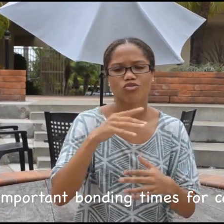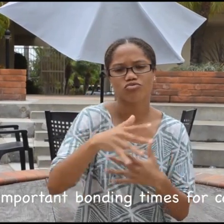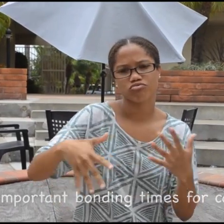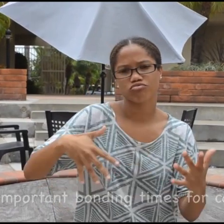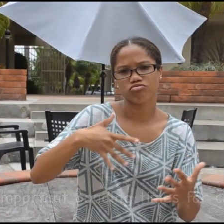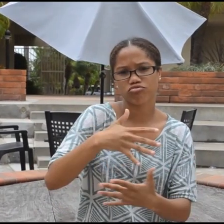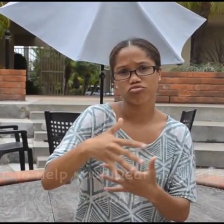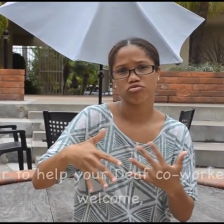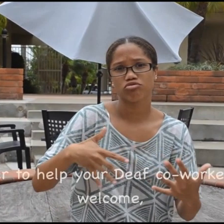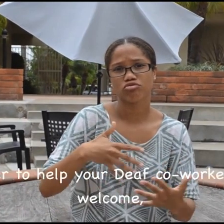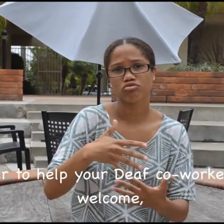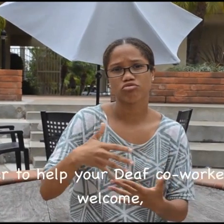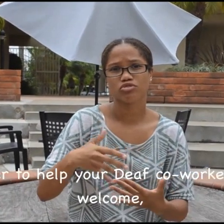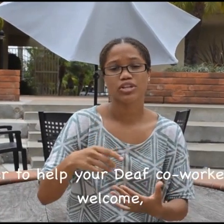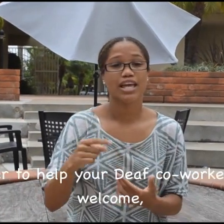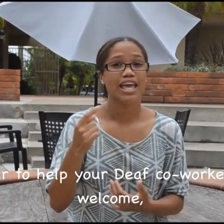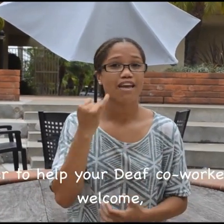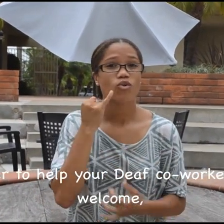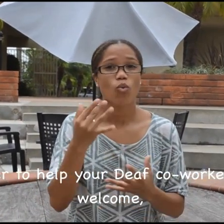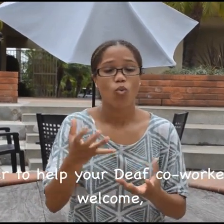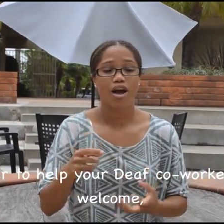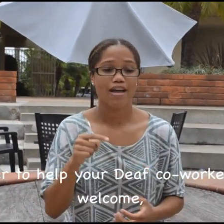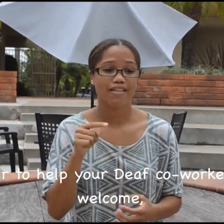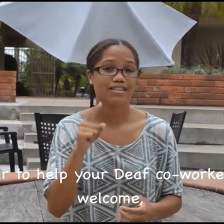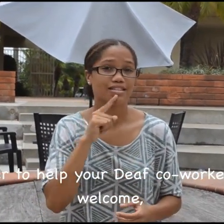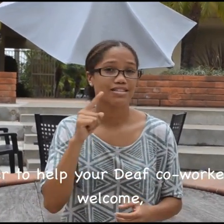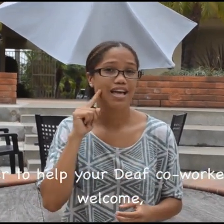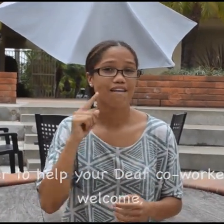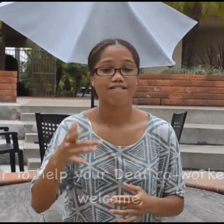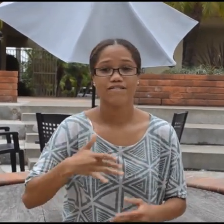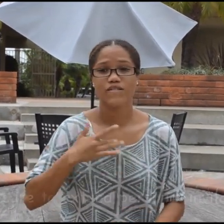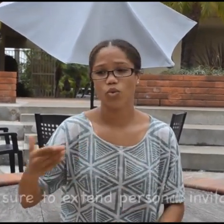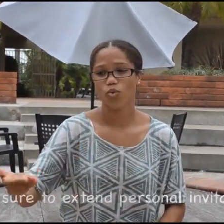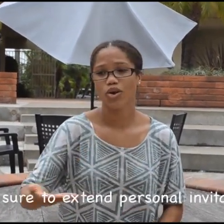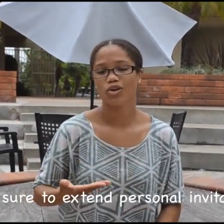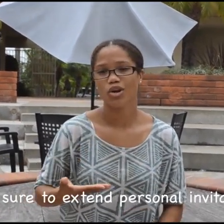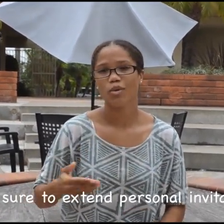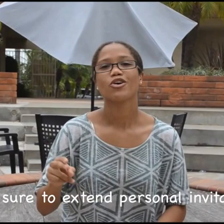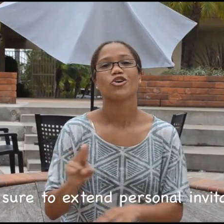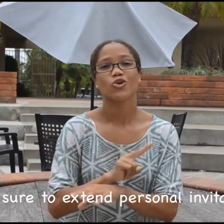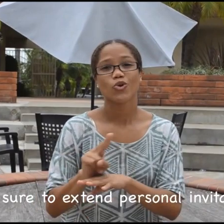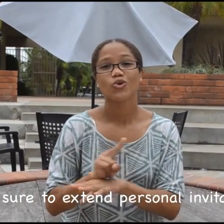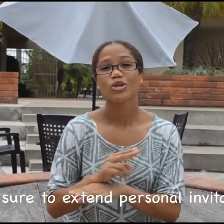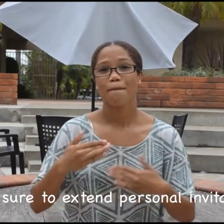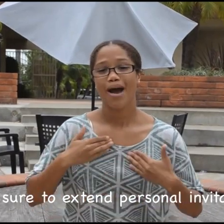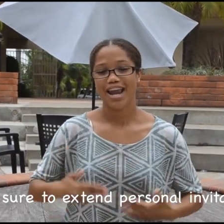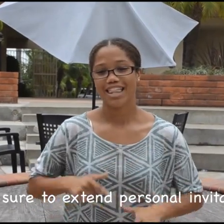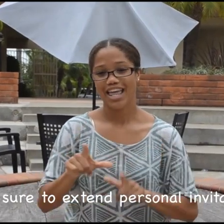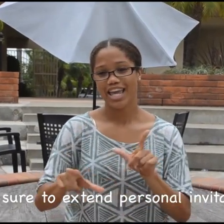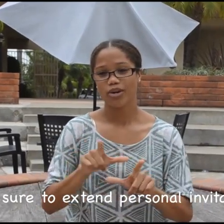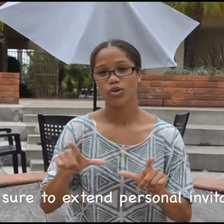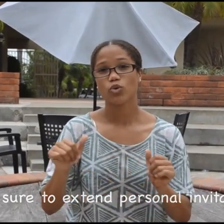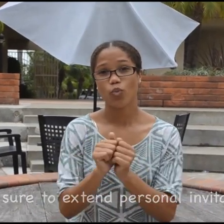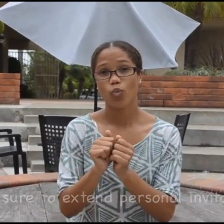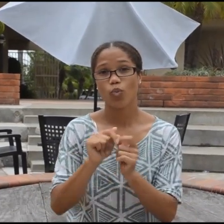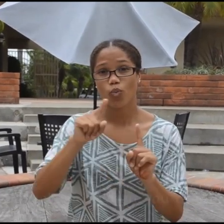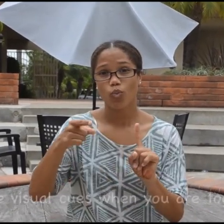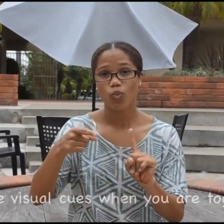times for coworkers. In order to help your deaf coworker feel welcome, make sure to extend personal invitations